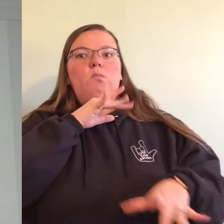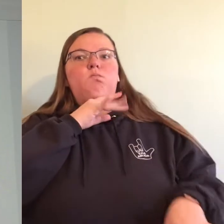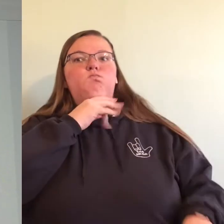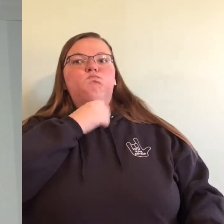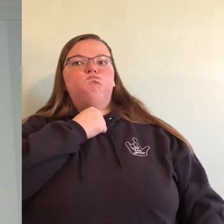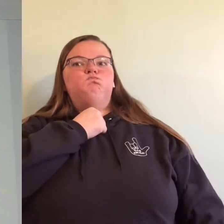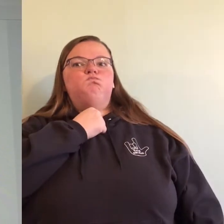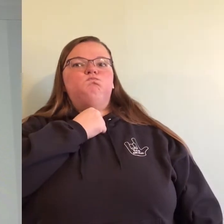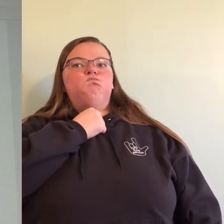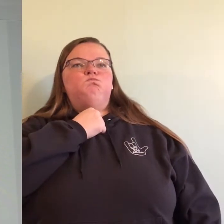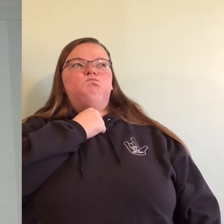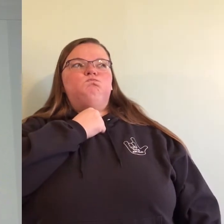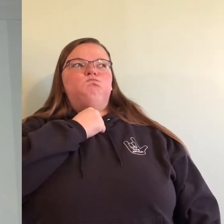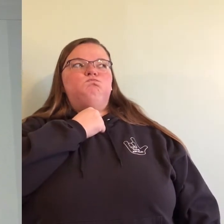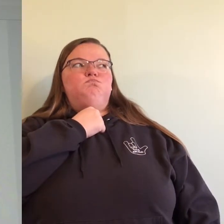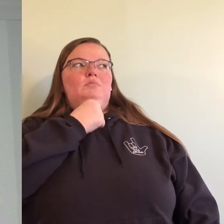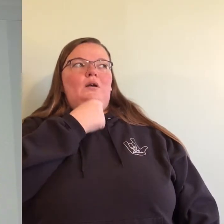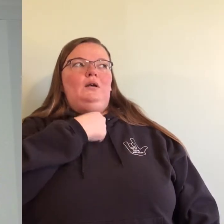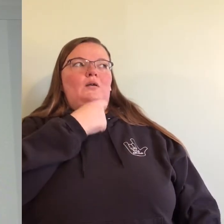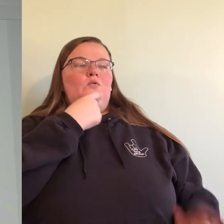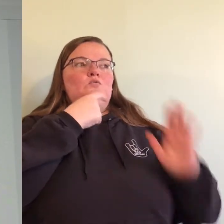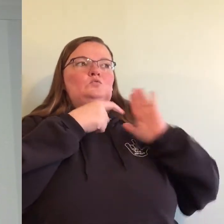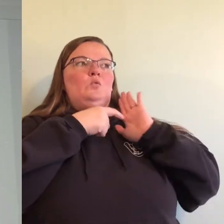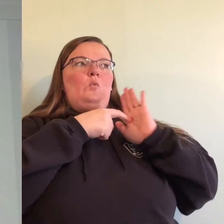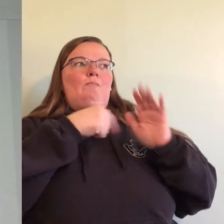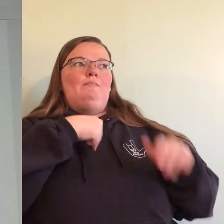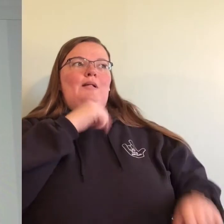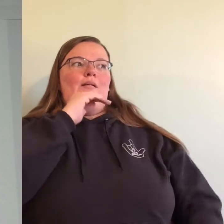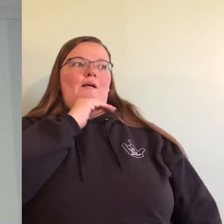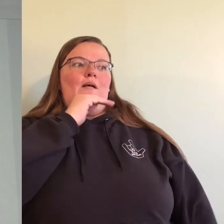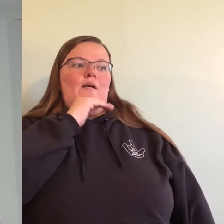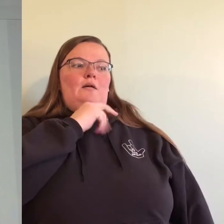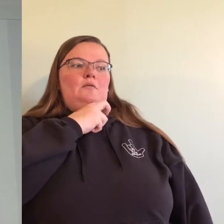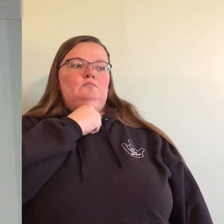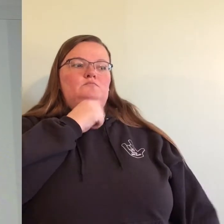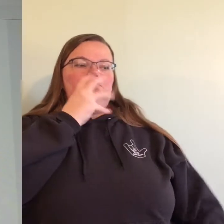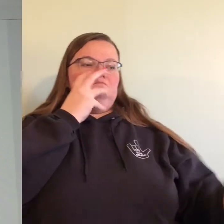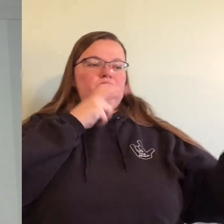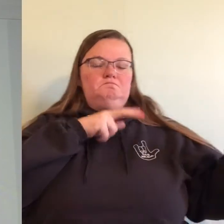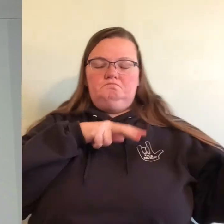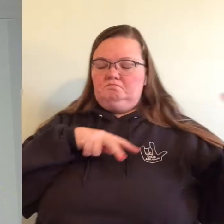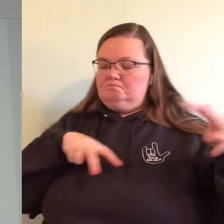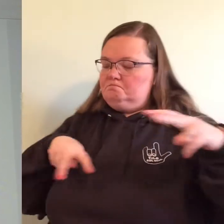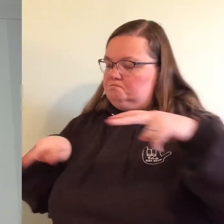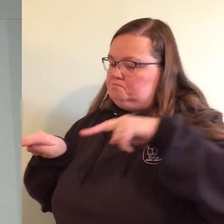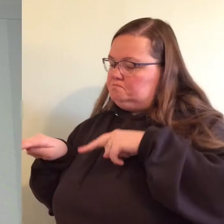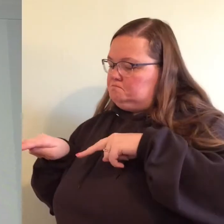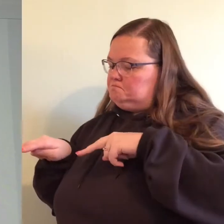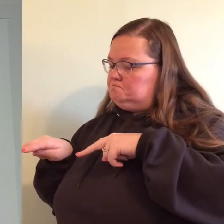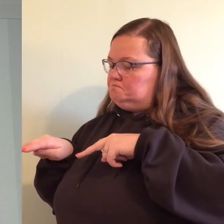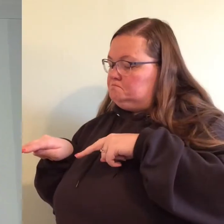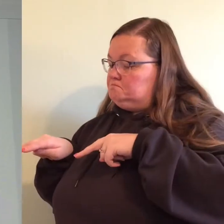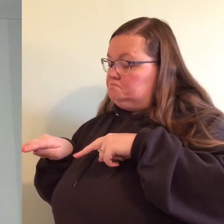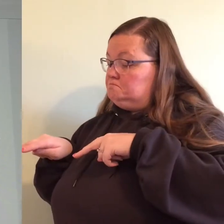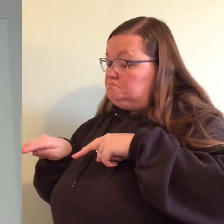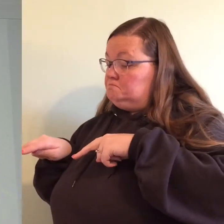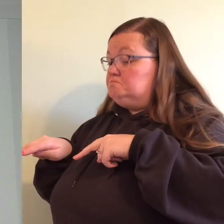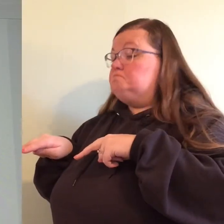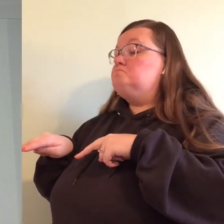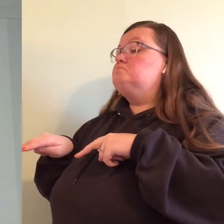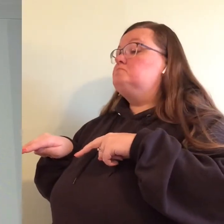his mouth, he realized that he had given himself away. Everyone stopped. Everyone stared at him. Peter